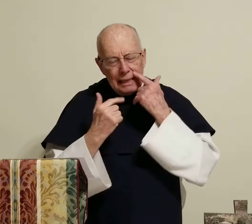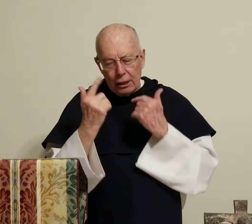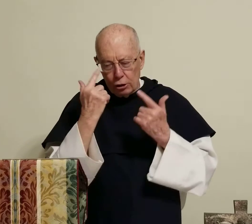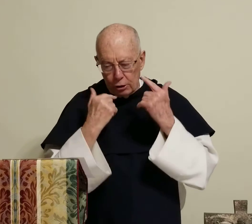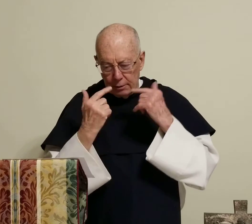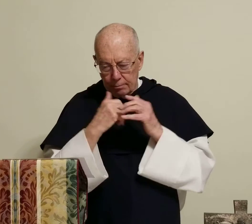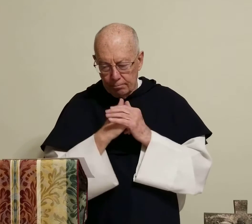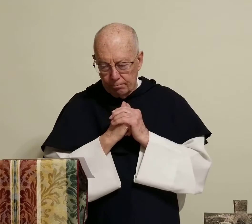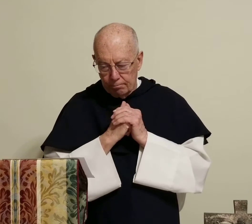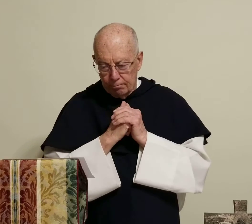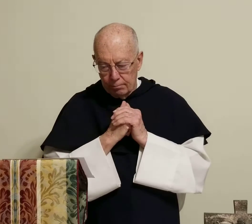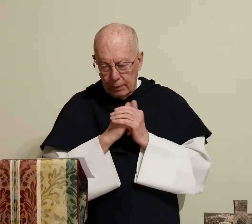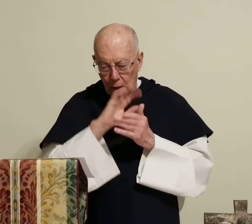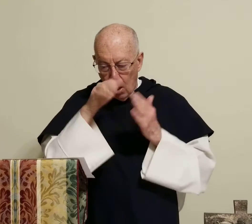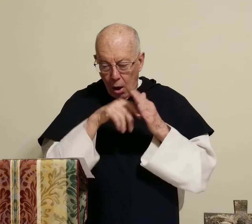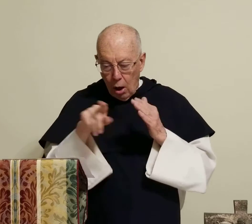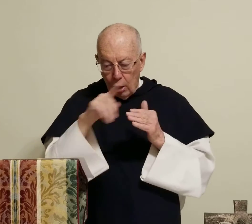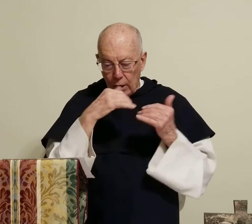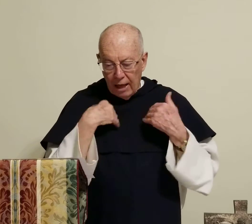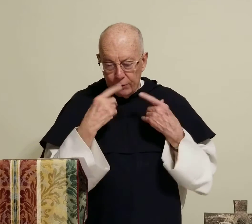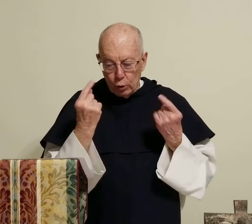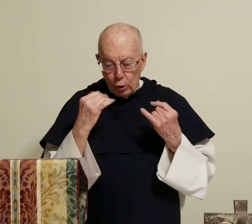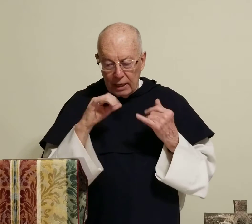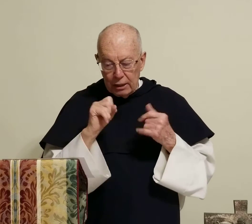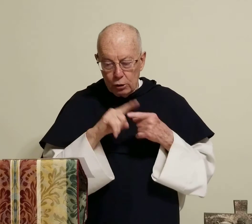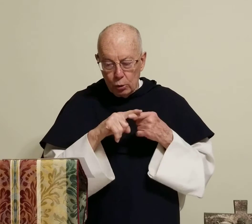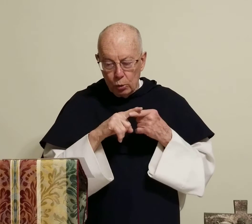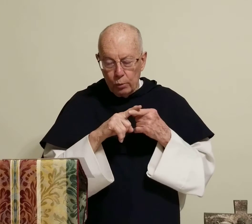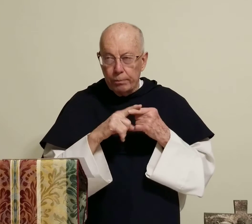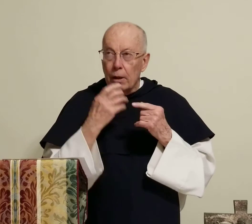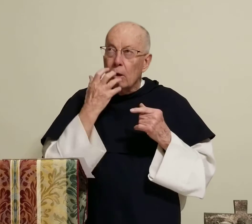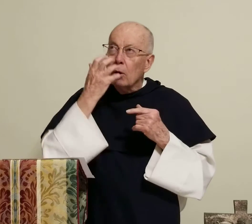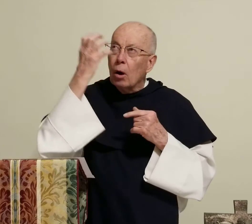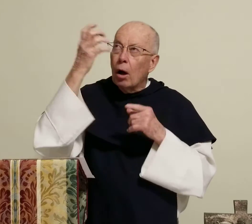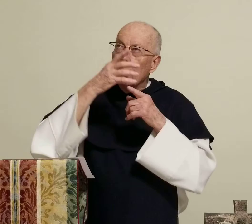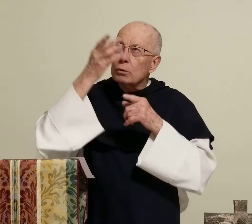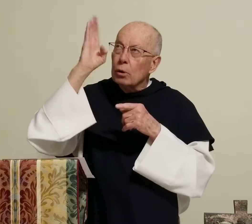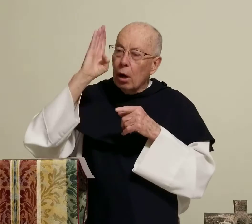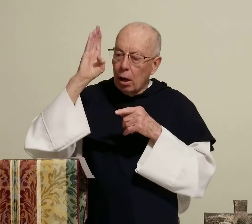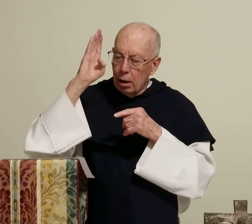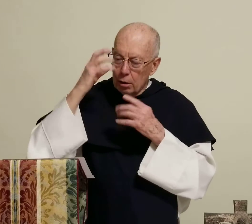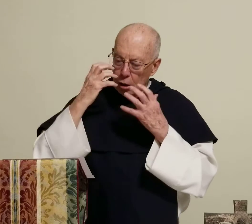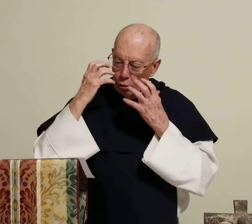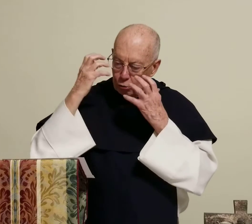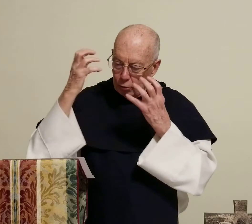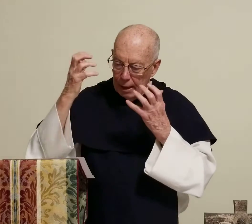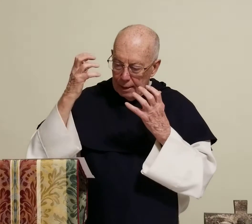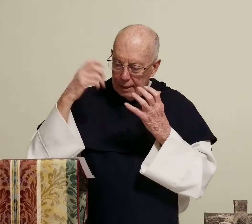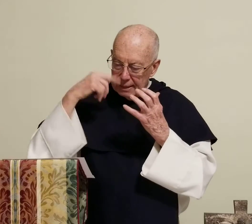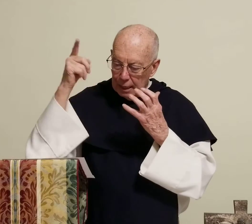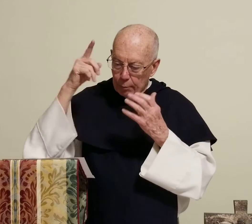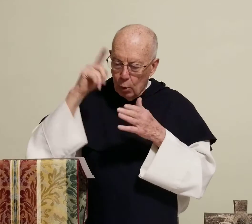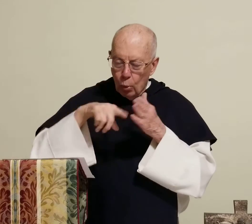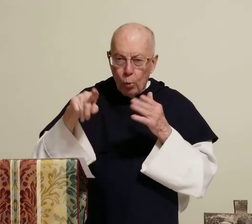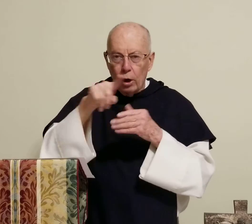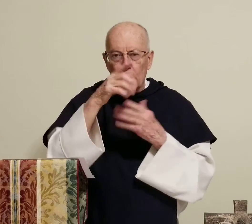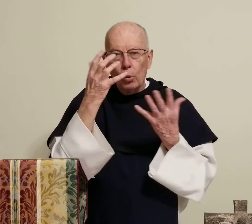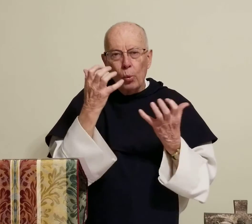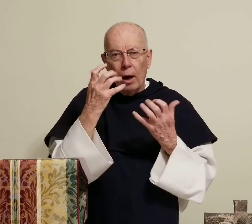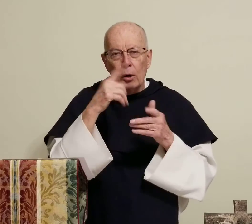tears. All you have to do is to call to God, provide them what you want,